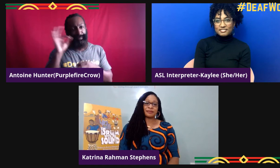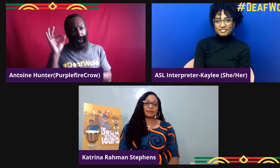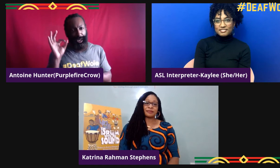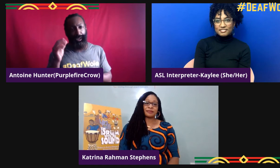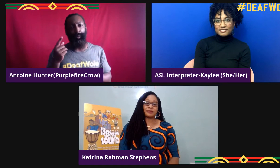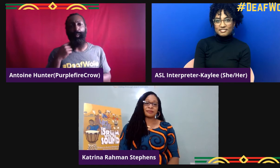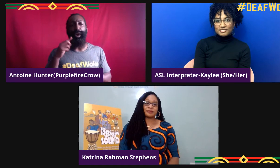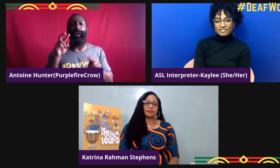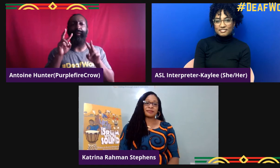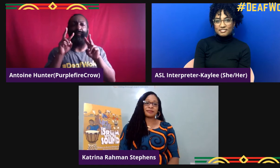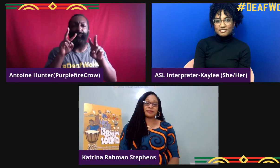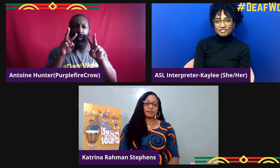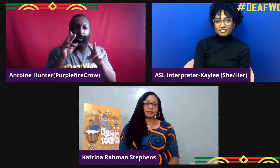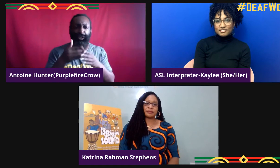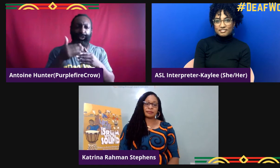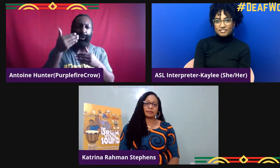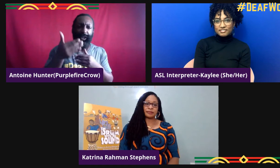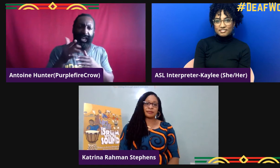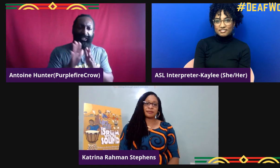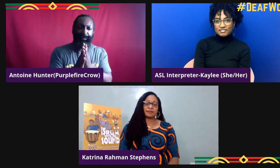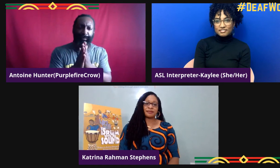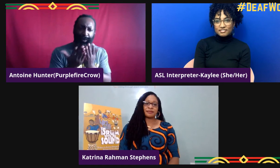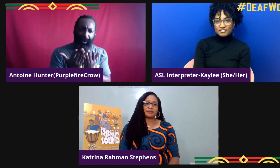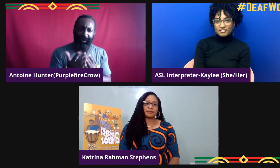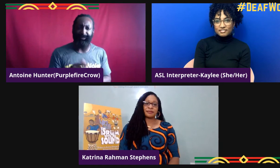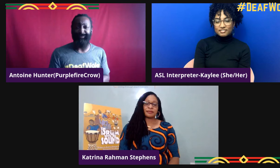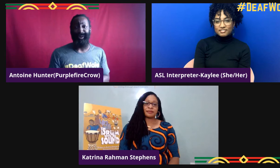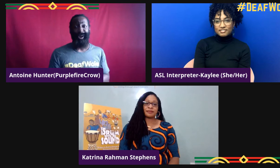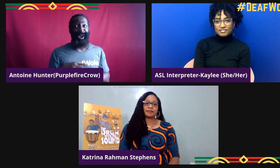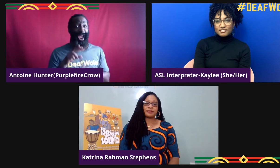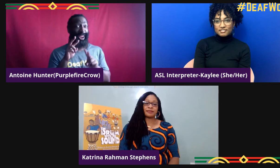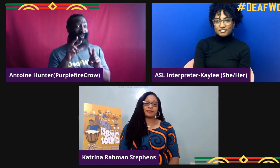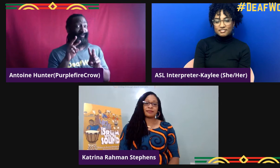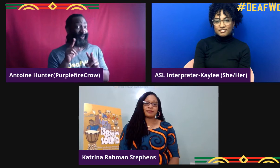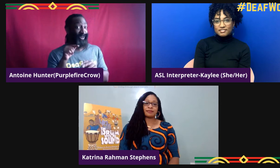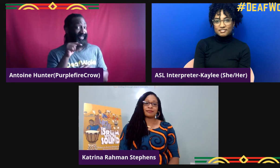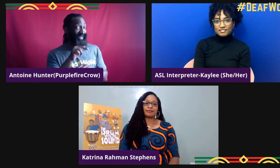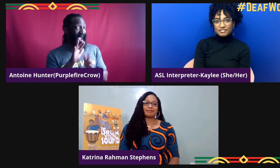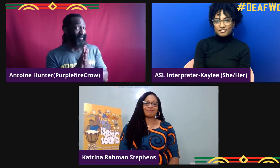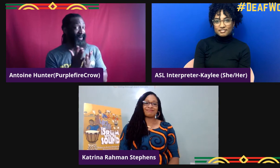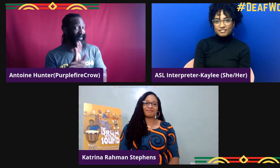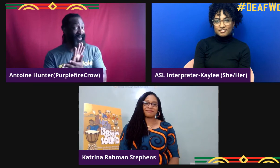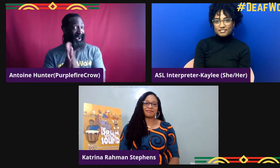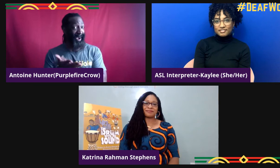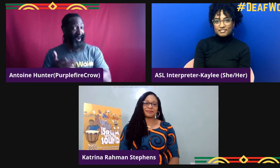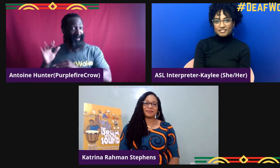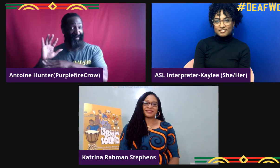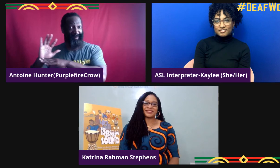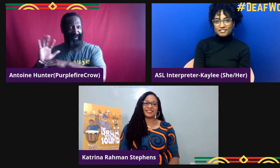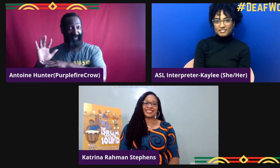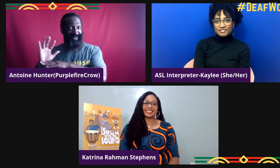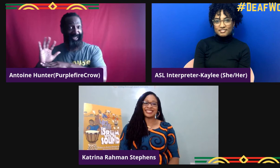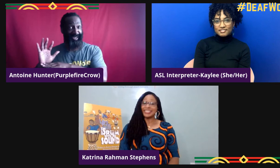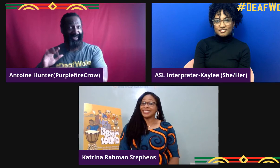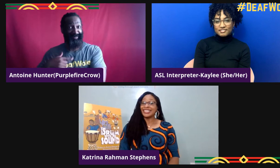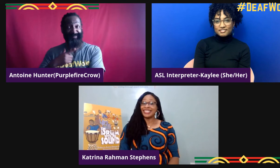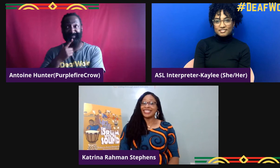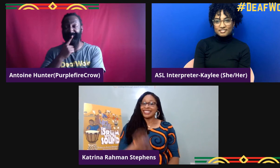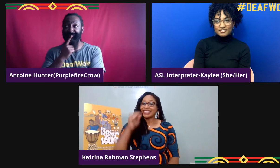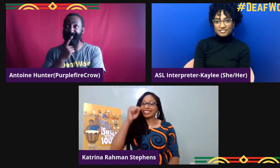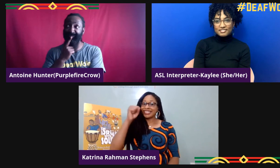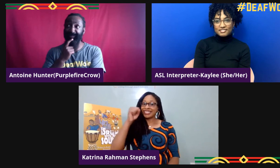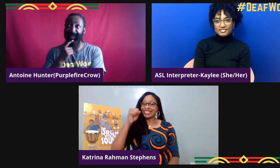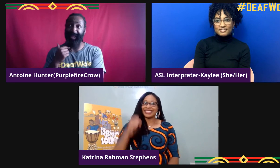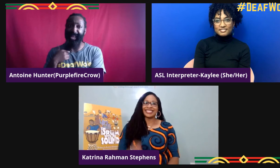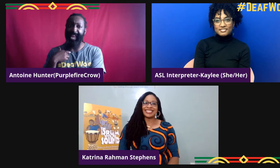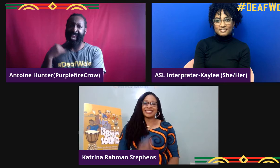Amazing spirit. I'm looking forward to your next book. I'm looking forward to the